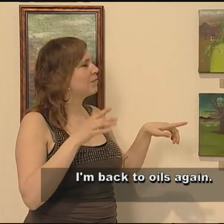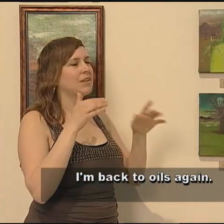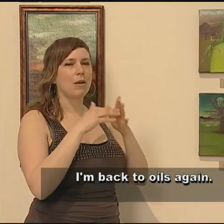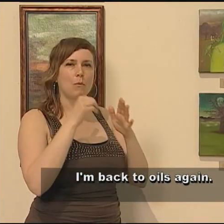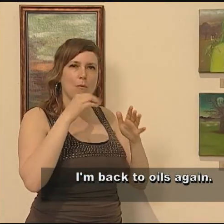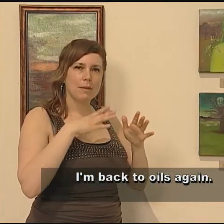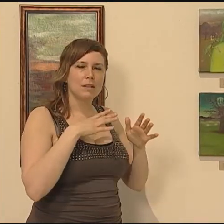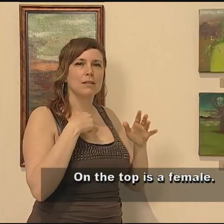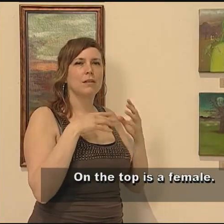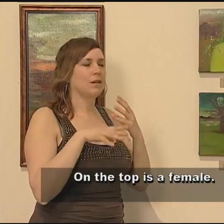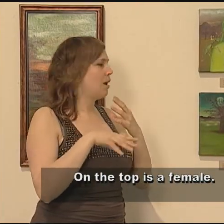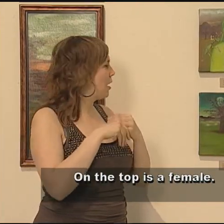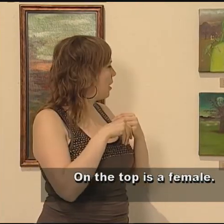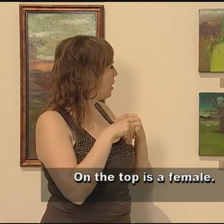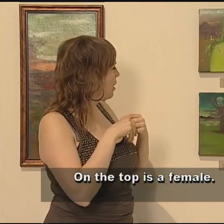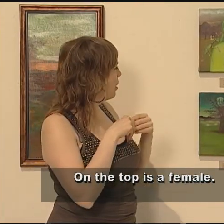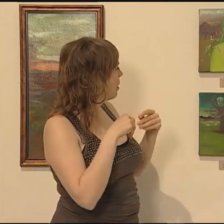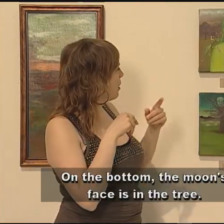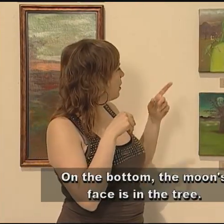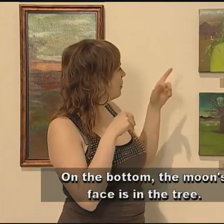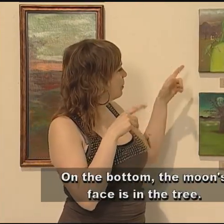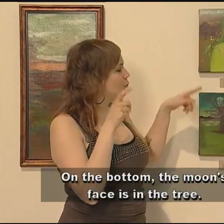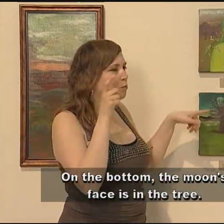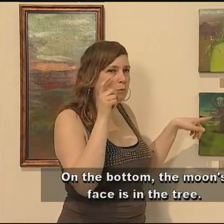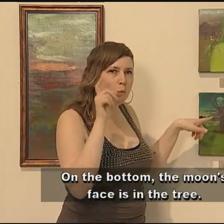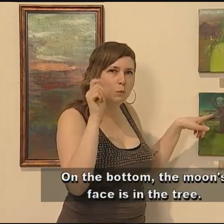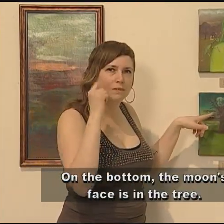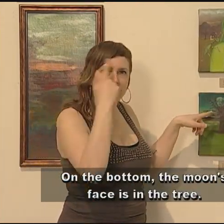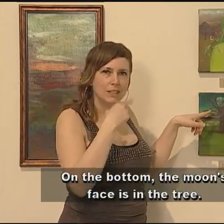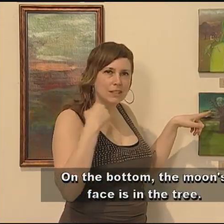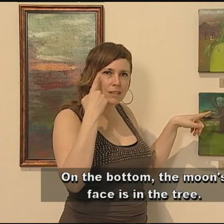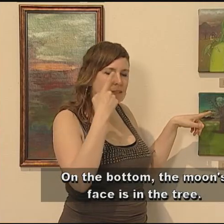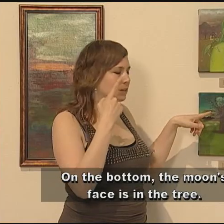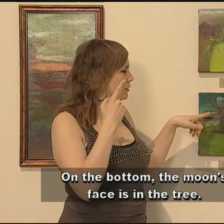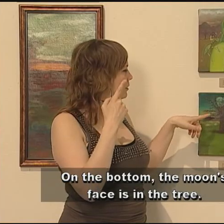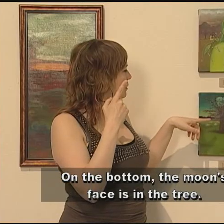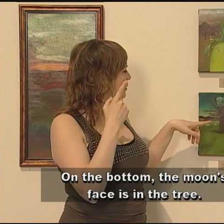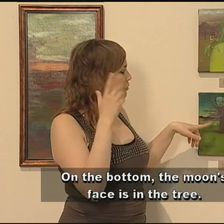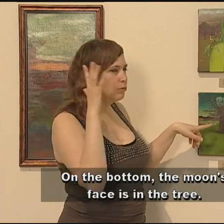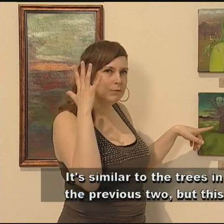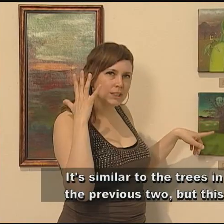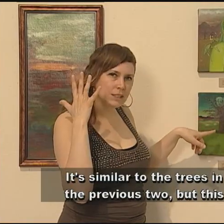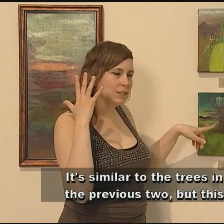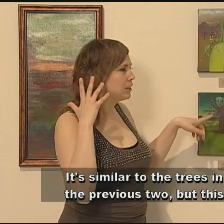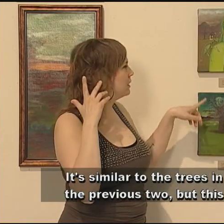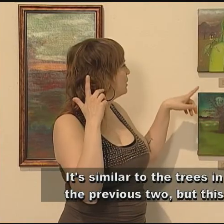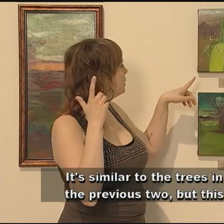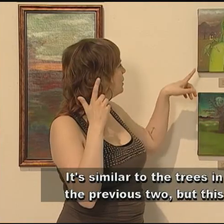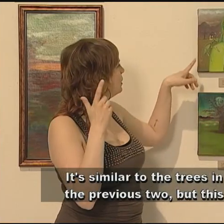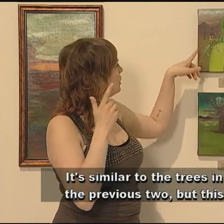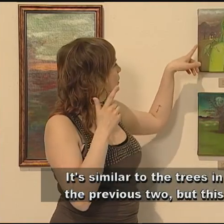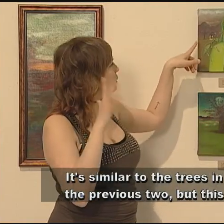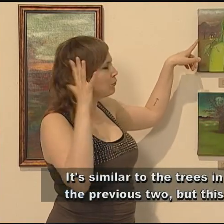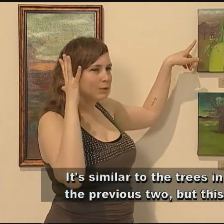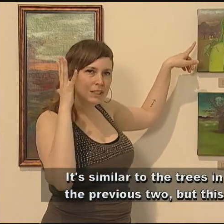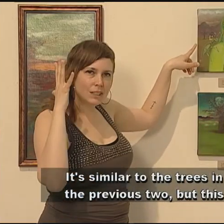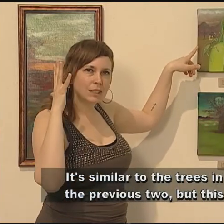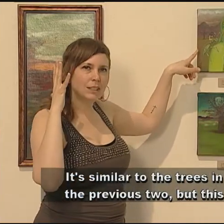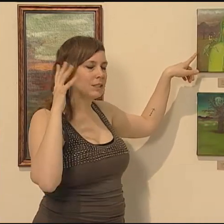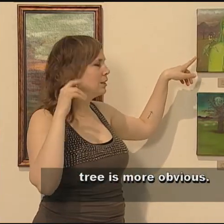oils again. On the top is a female. On the bottom, the moon's face is in the tree. It's similar to the trees in the previous